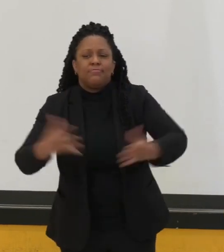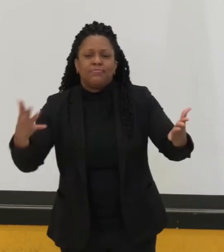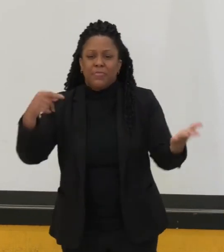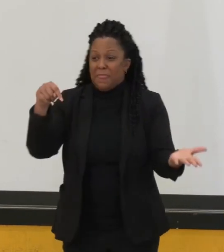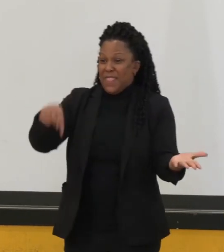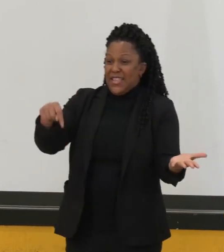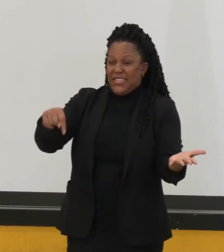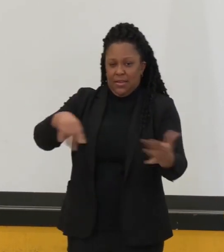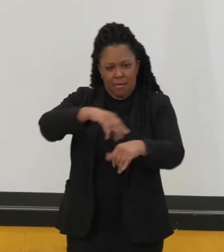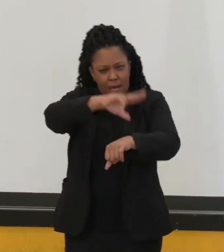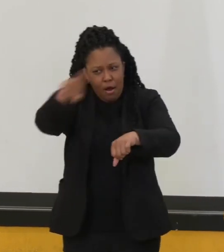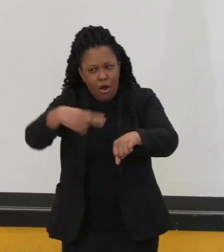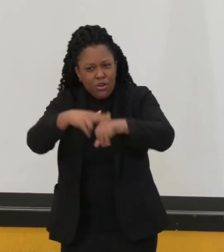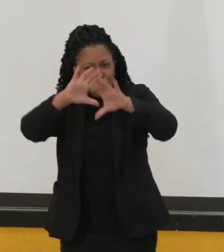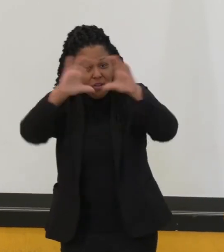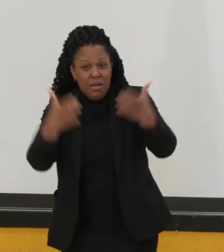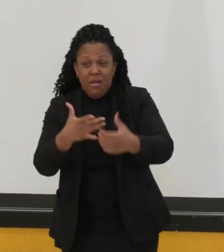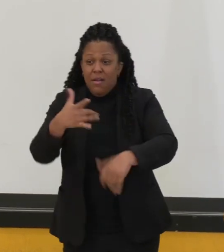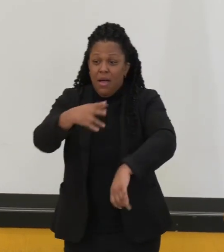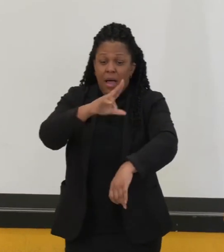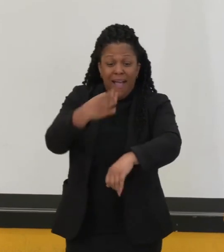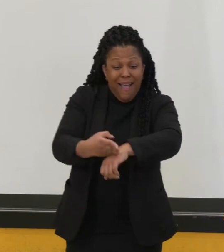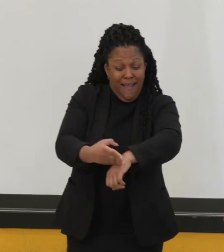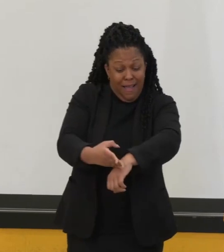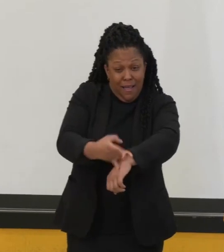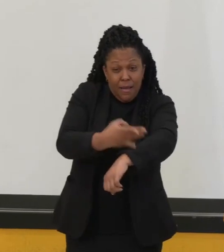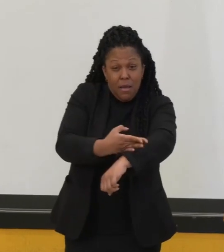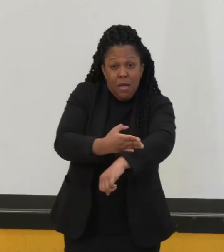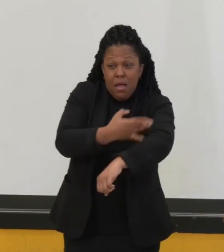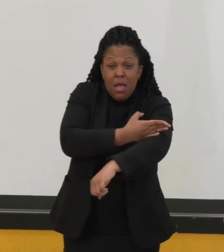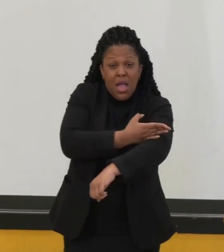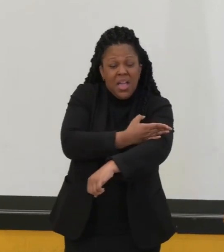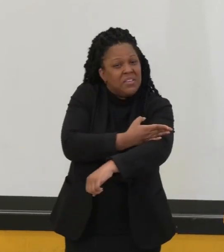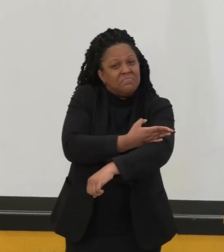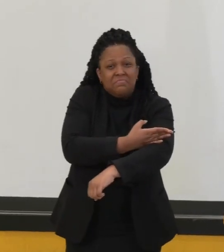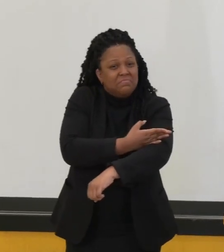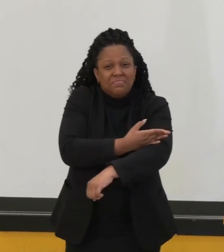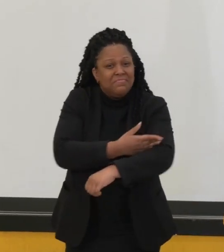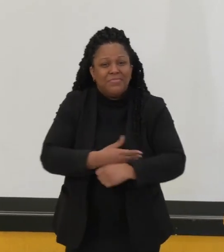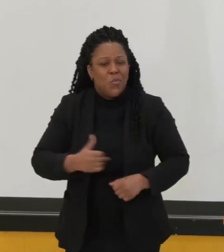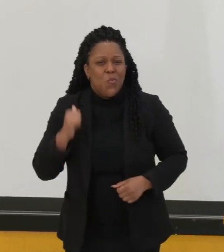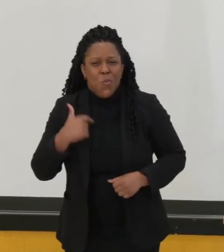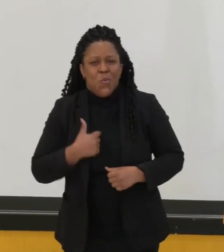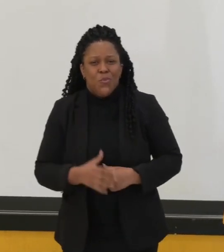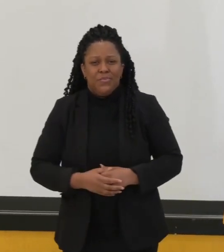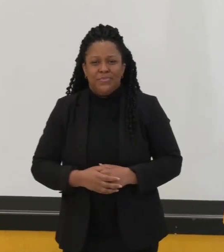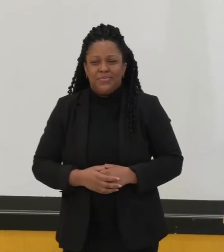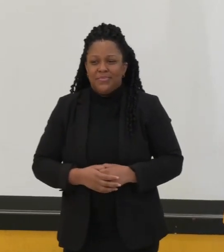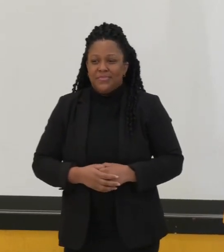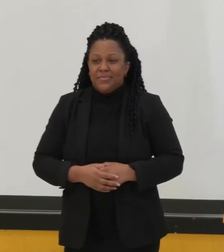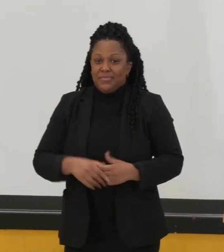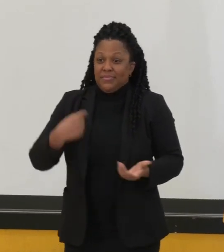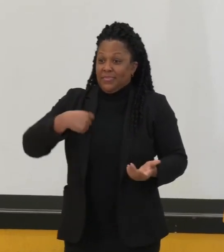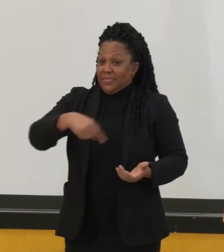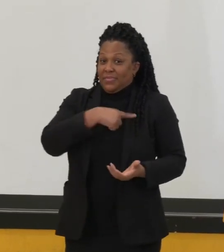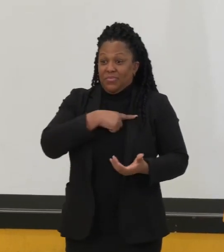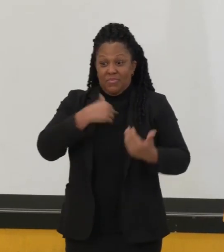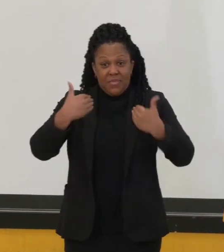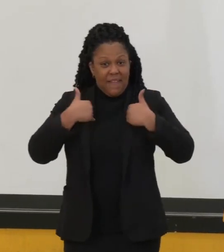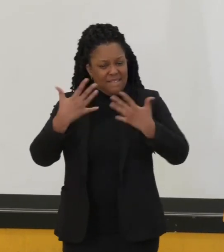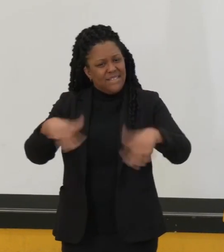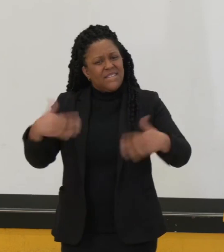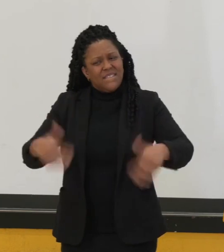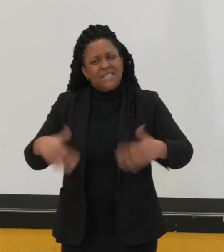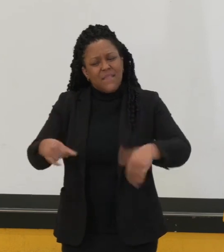necessary progress when we undoubtedly have not. We have such a long way to go, and the cruel duality of